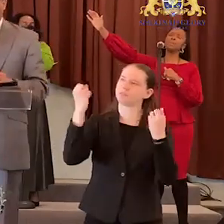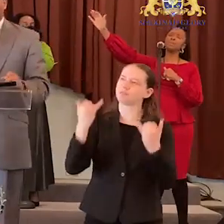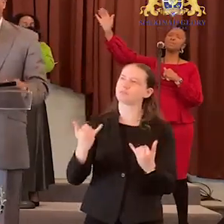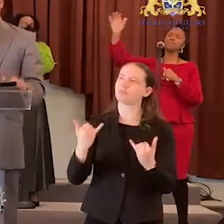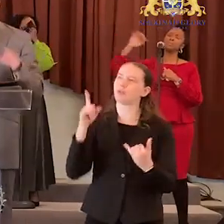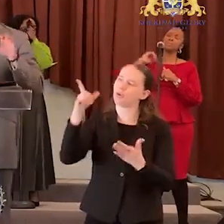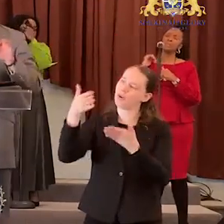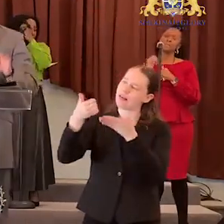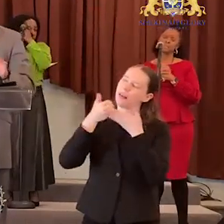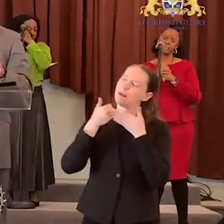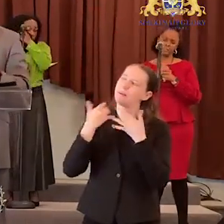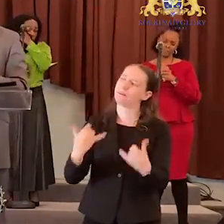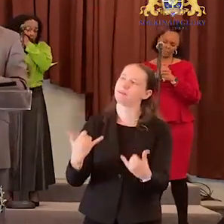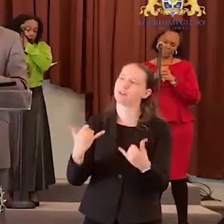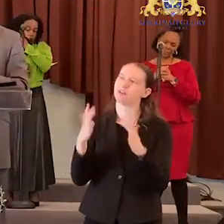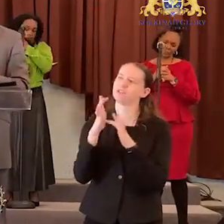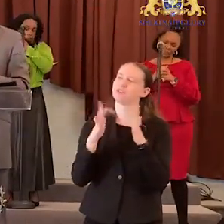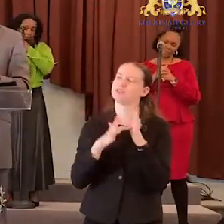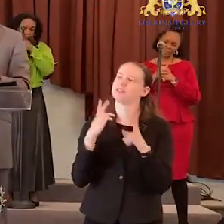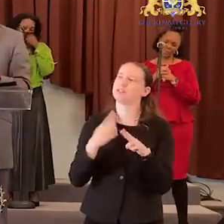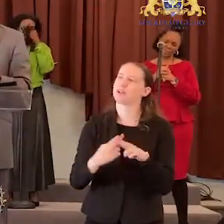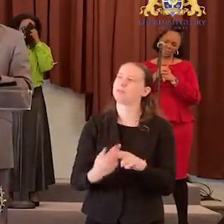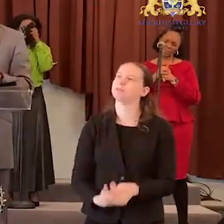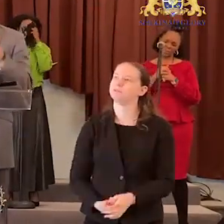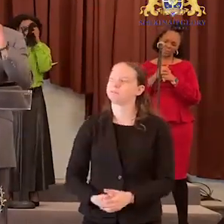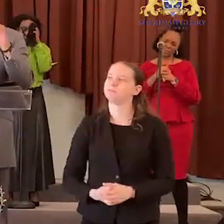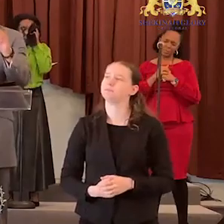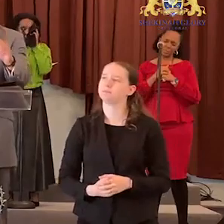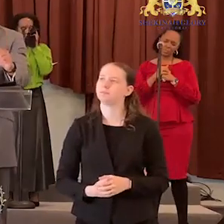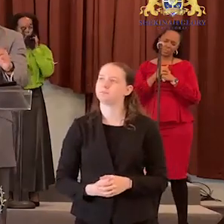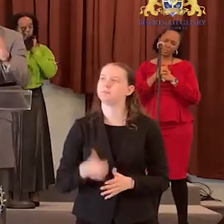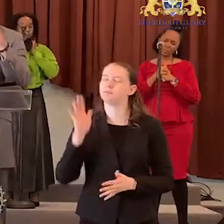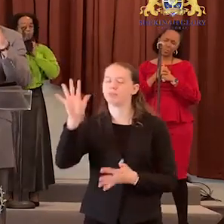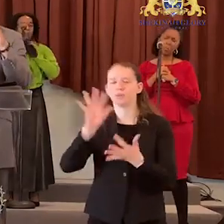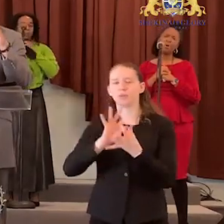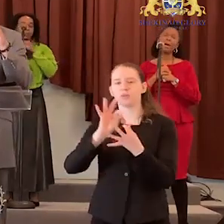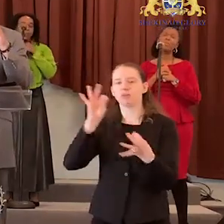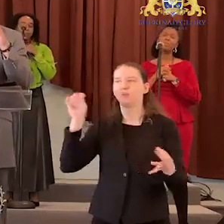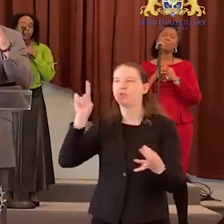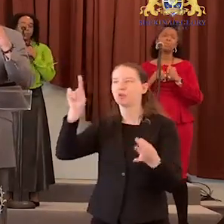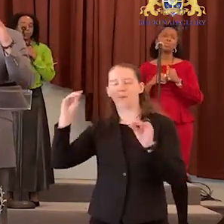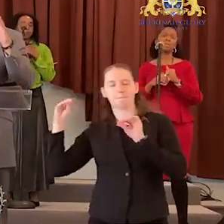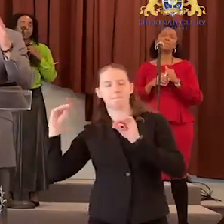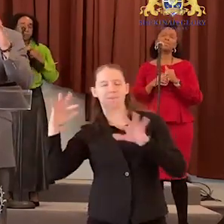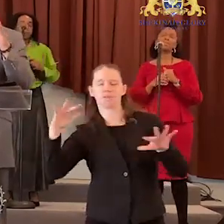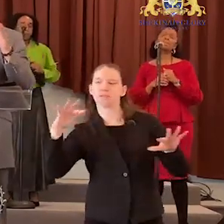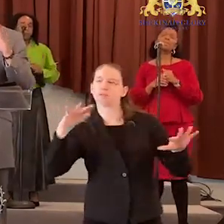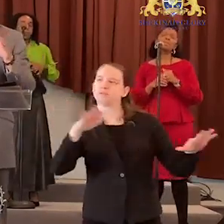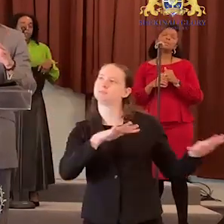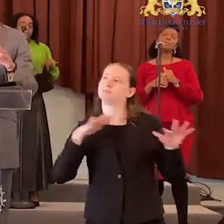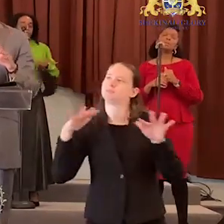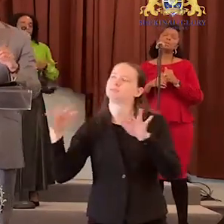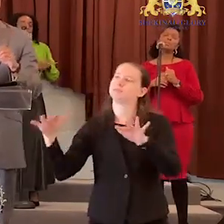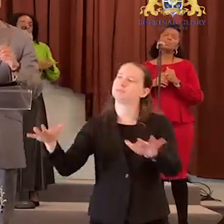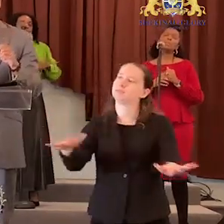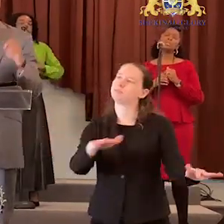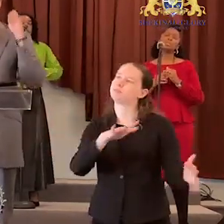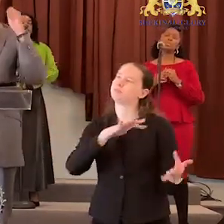here. In the name of Jesus. Pour out Your Spirit upon us. Let Your glory be